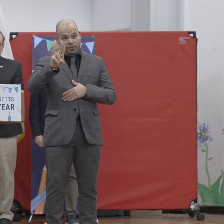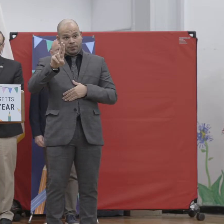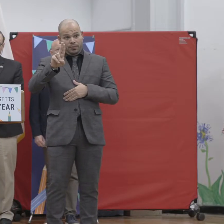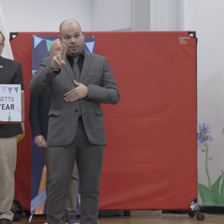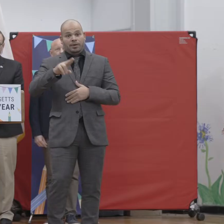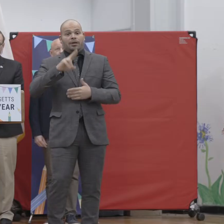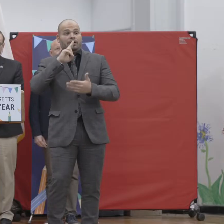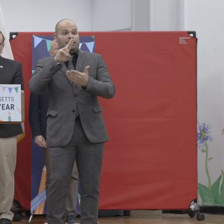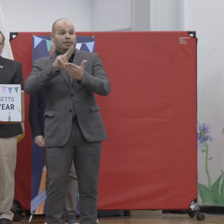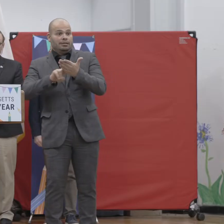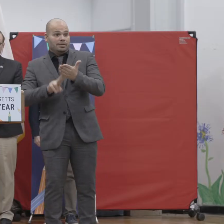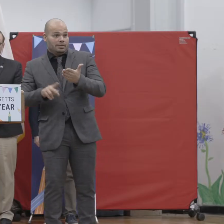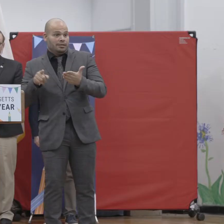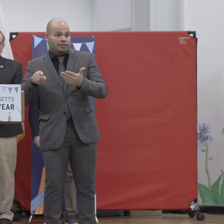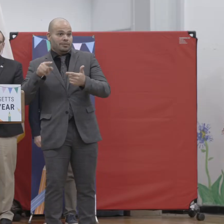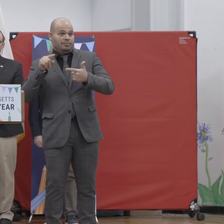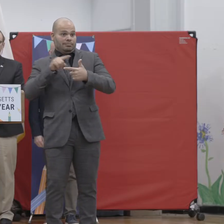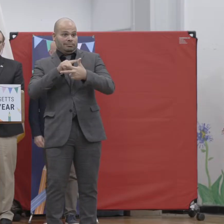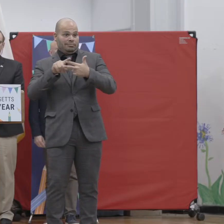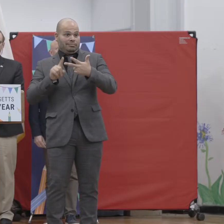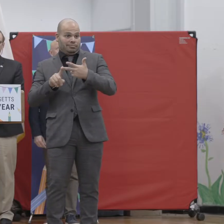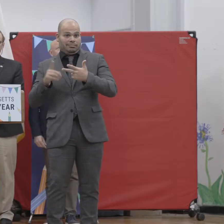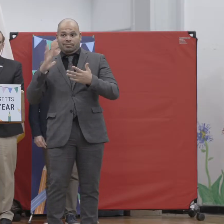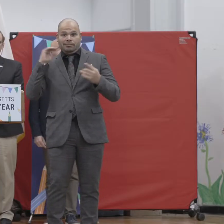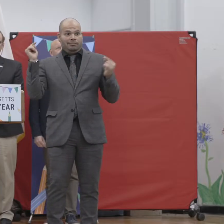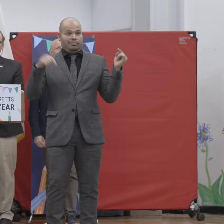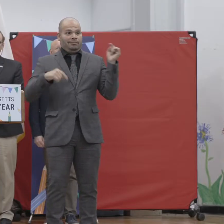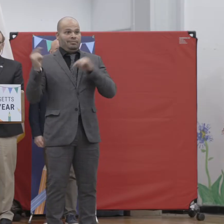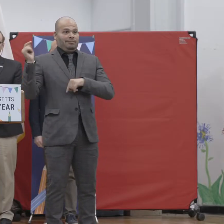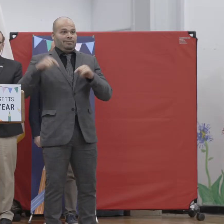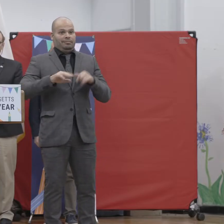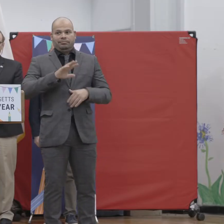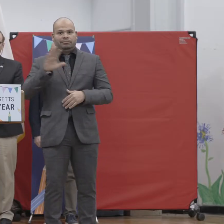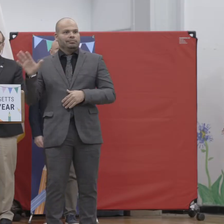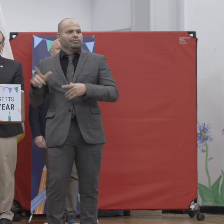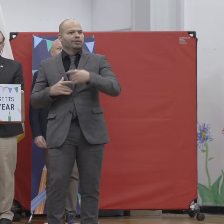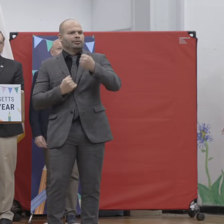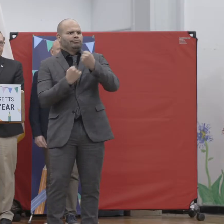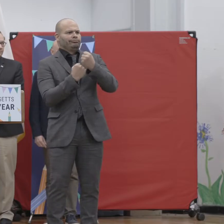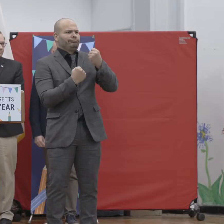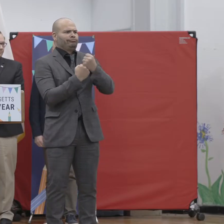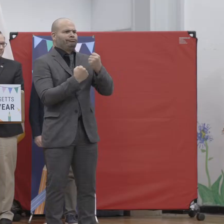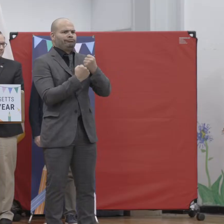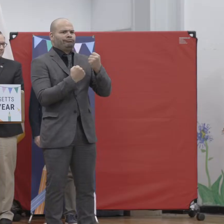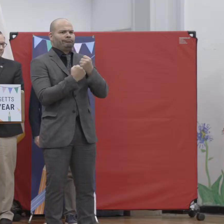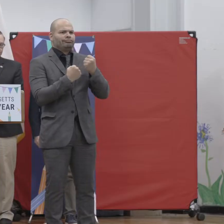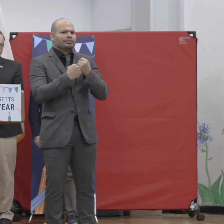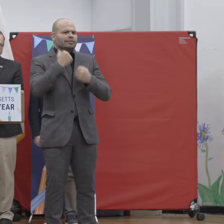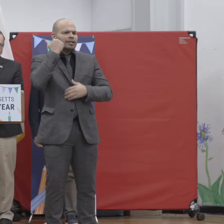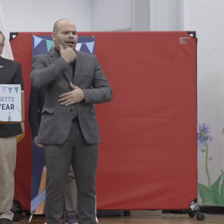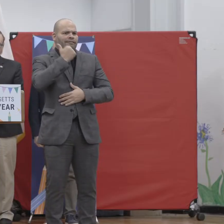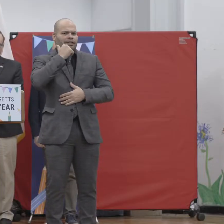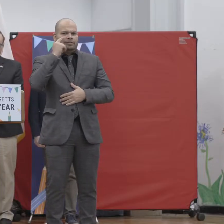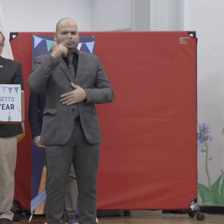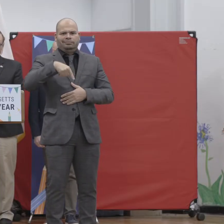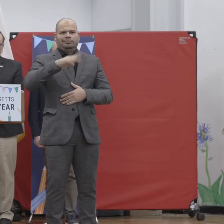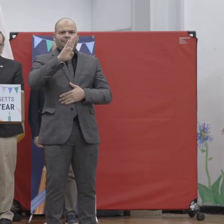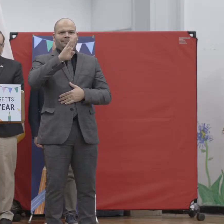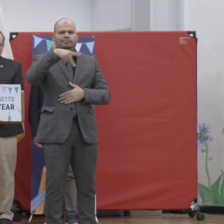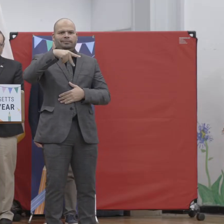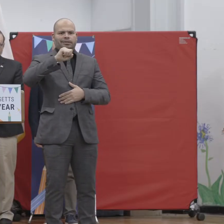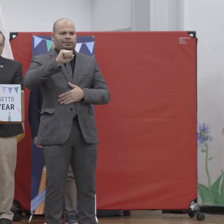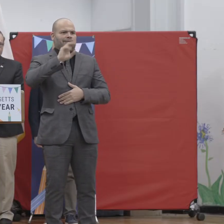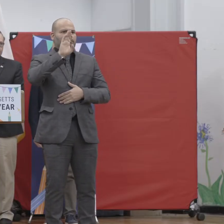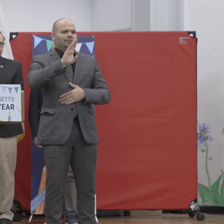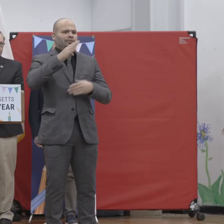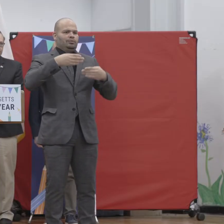just for the unwavering support for the BPS on a daily basis. Really appreciate it, and it's been an honor to partner with all